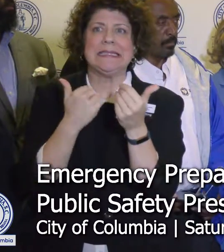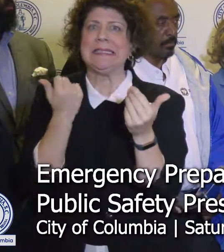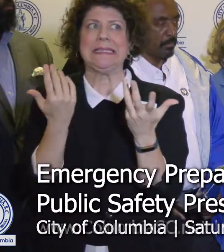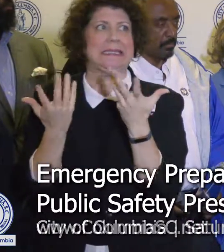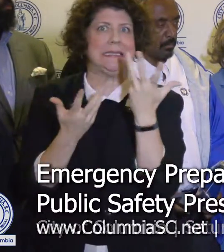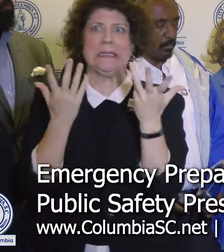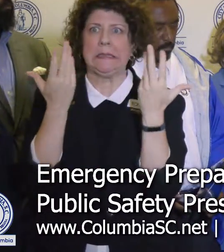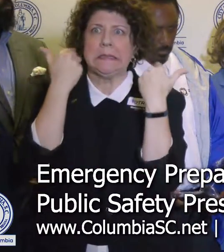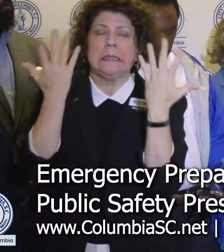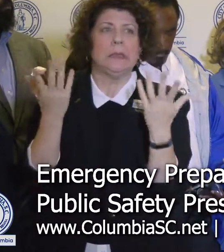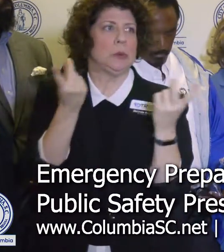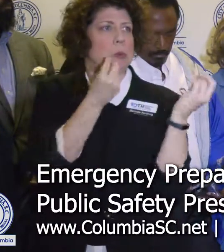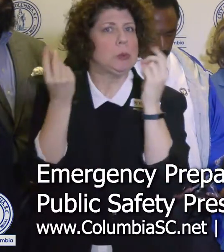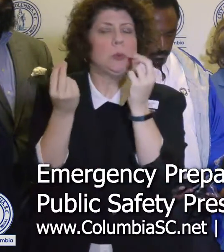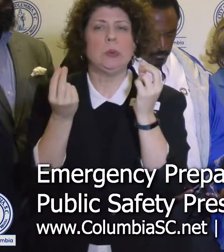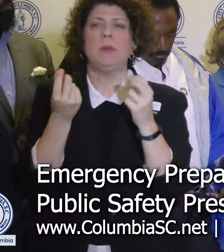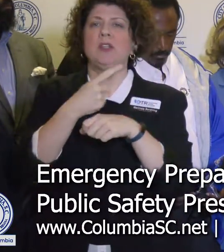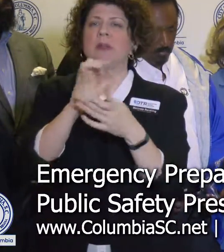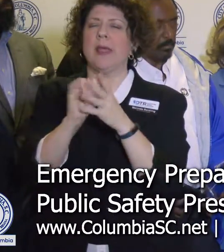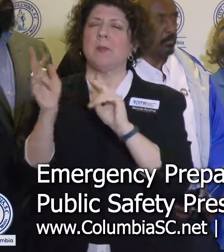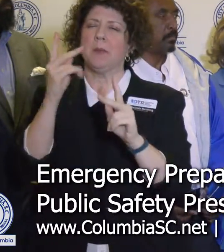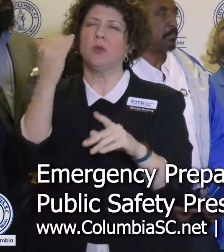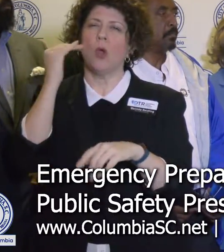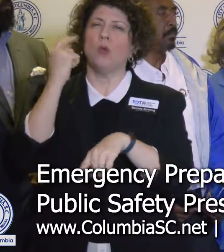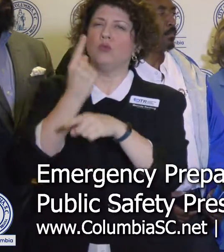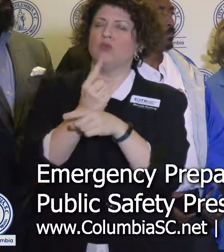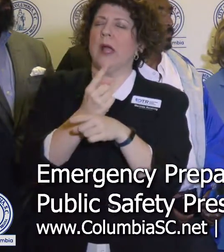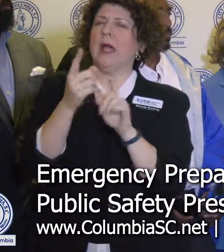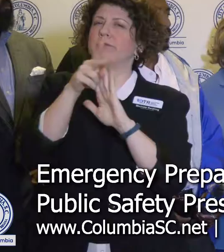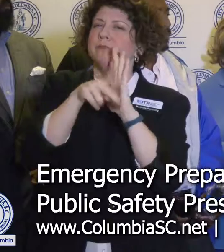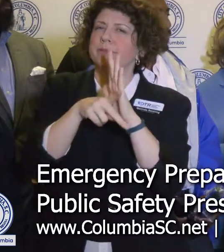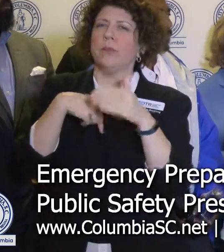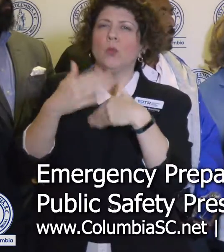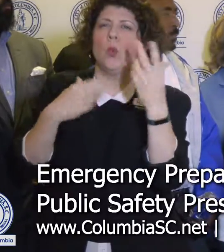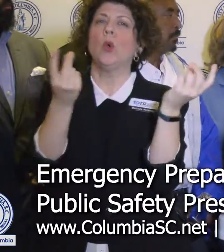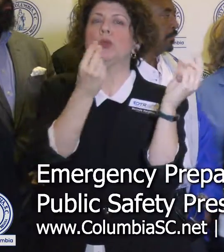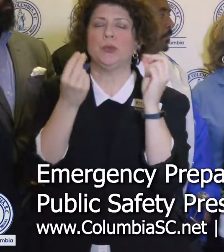the right protocol being put in place for them as well. Thank you.